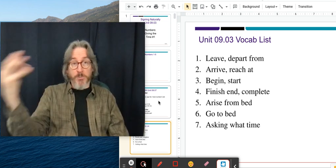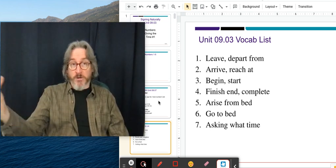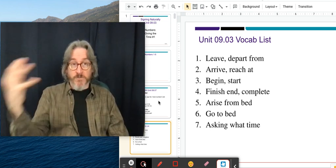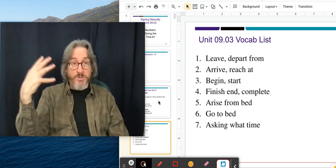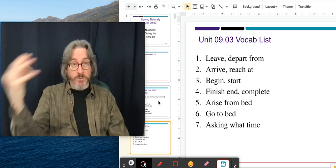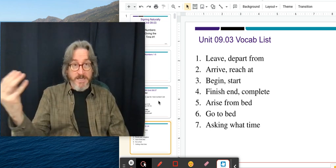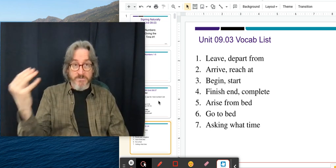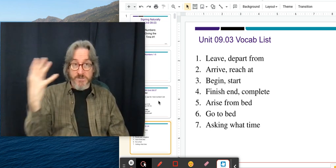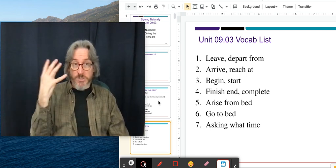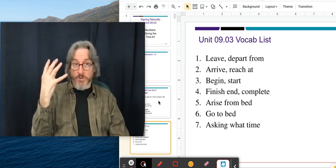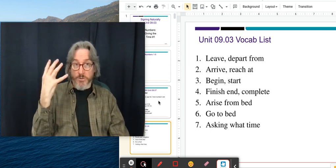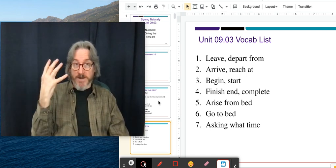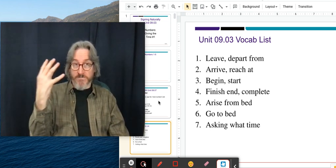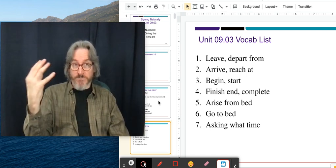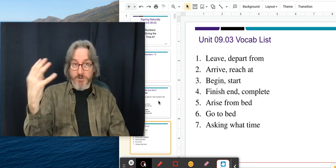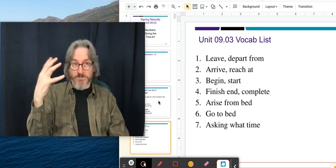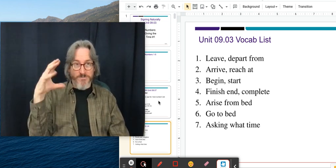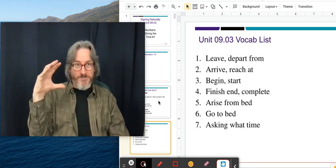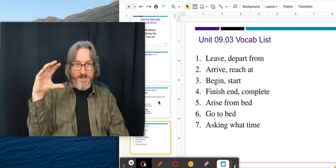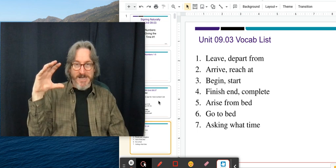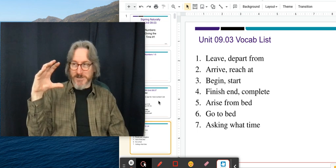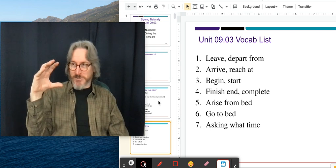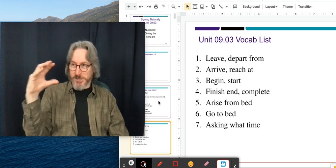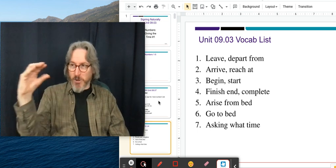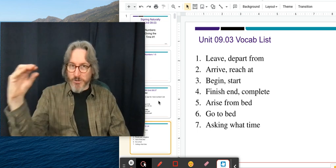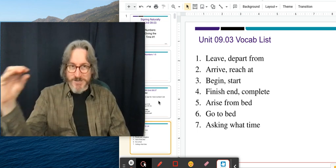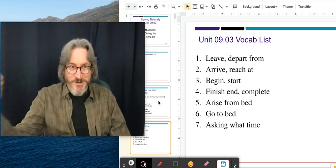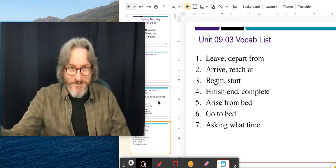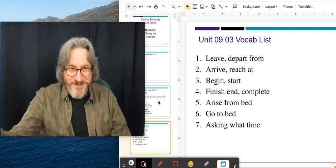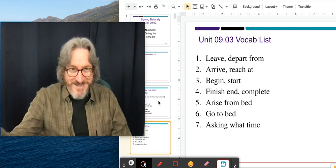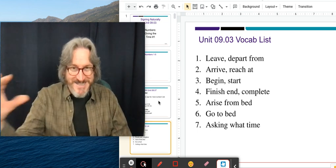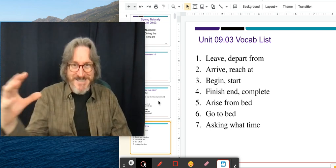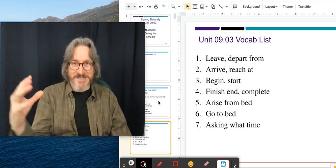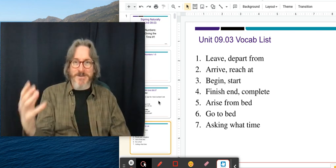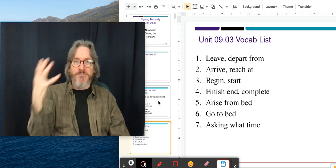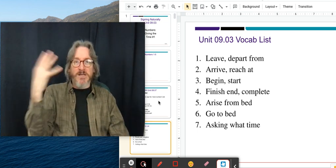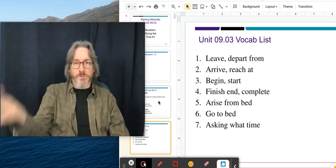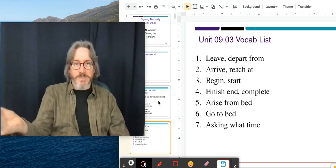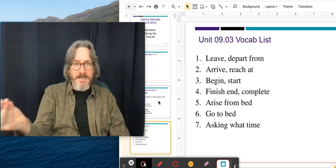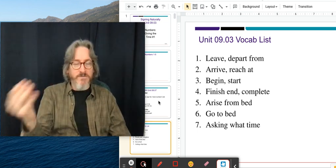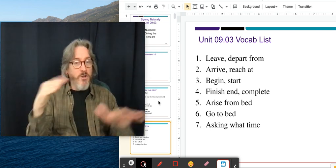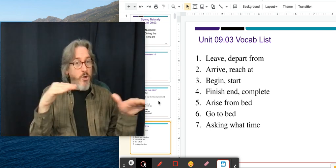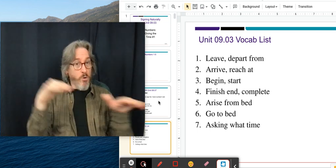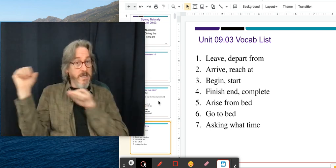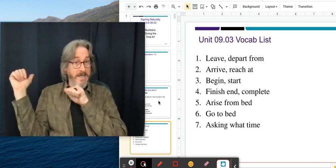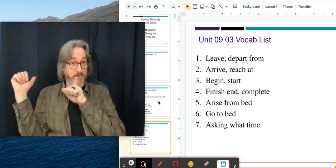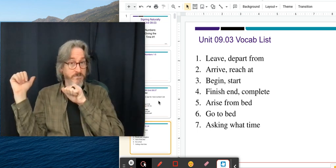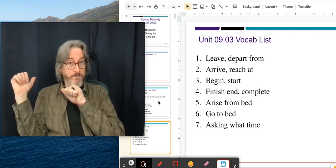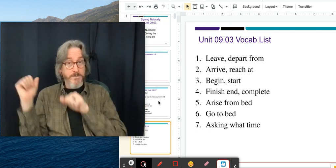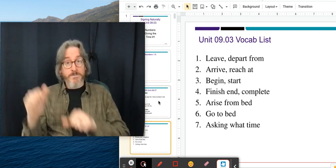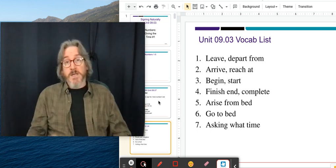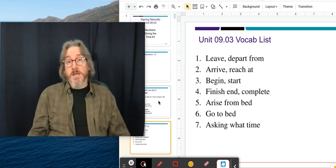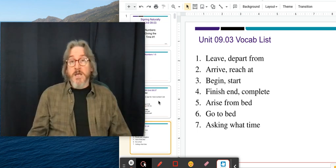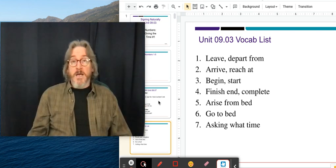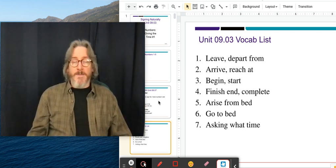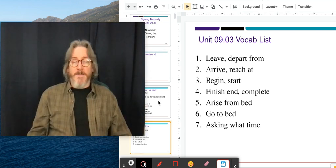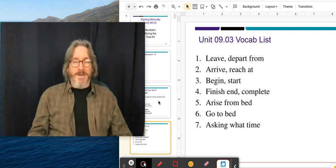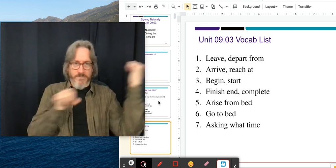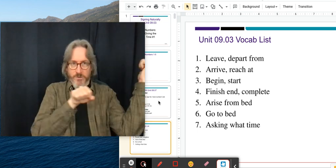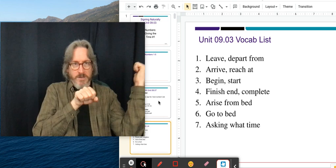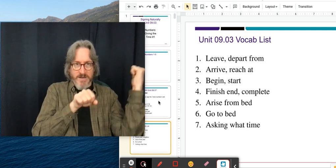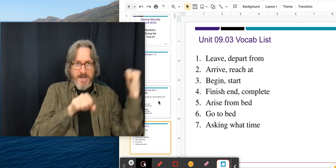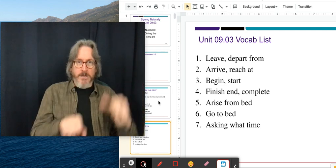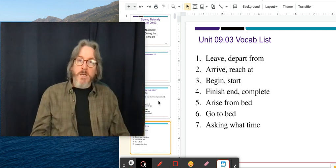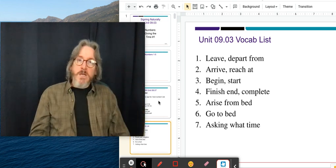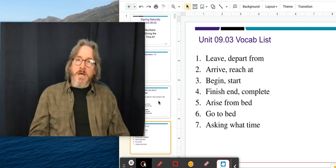to depart from, to leave. So you kind of get smaller as you go off into the distance, right? So leave or leave. And